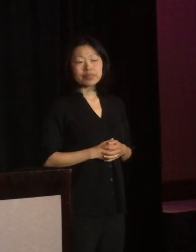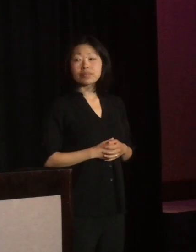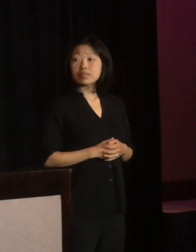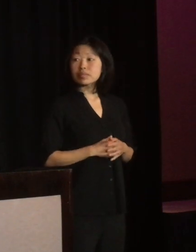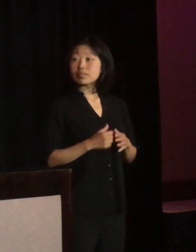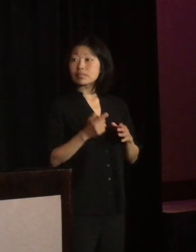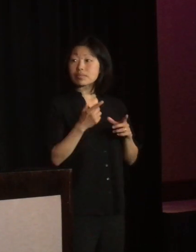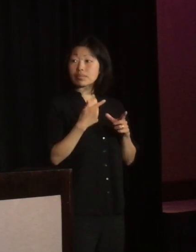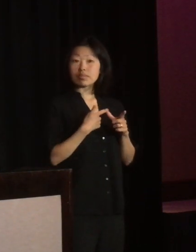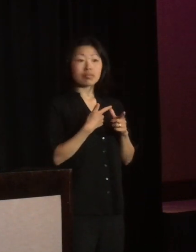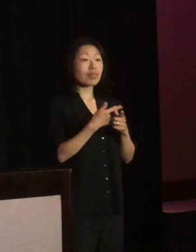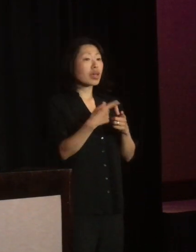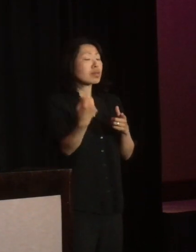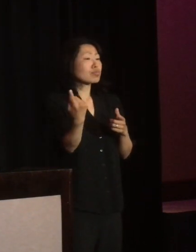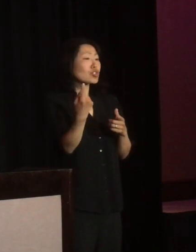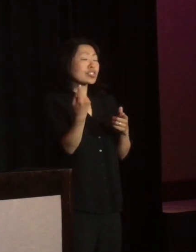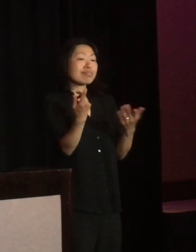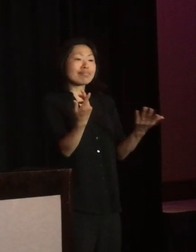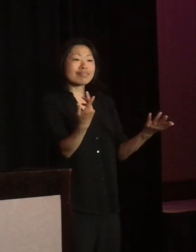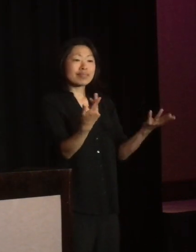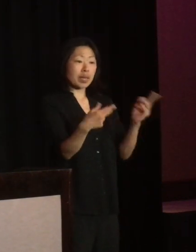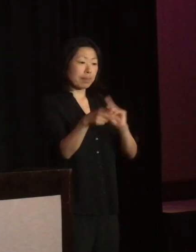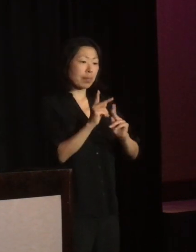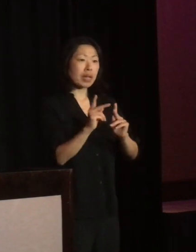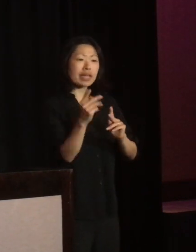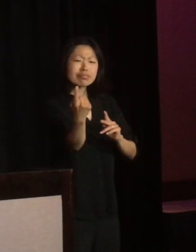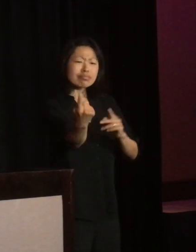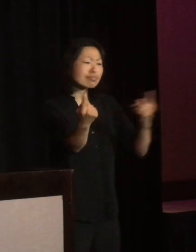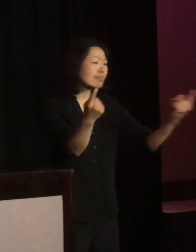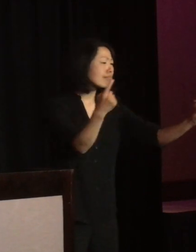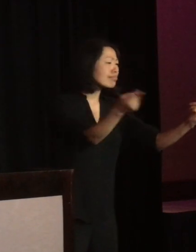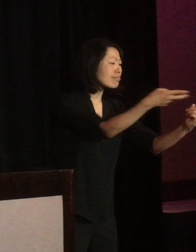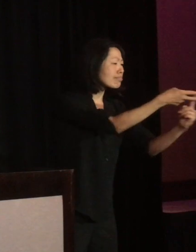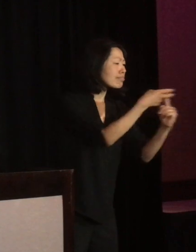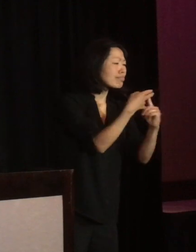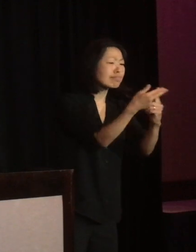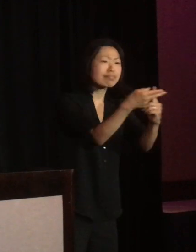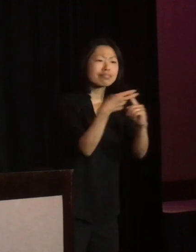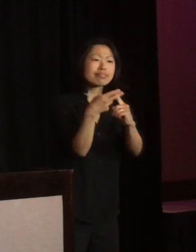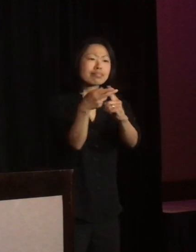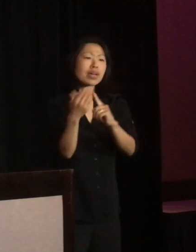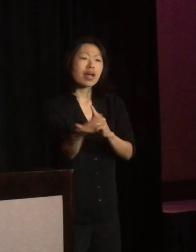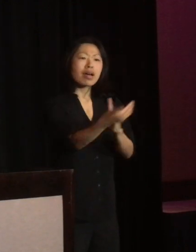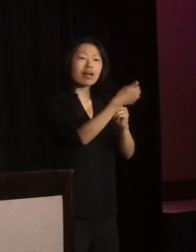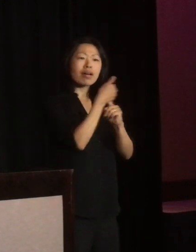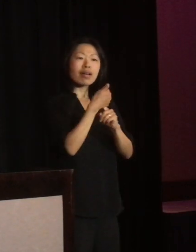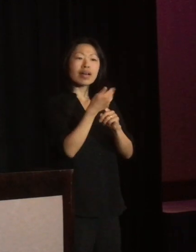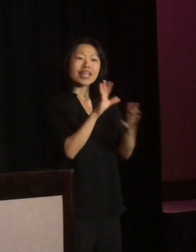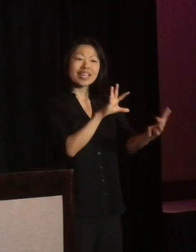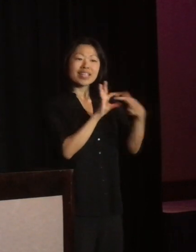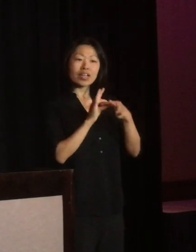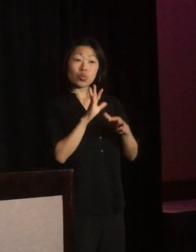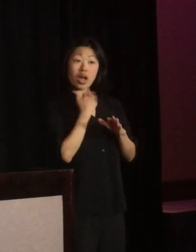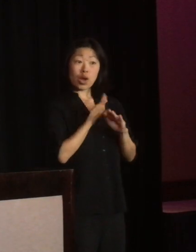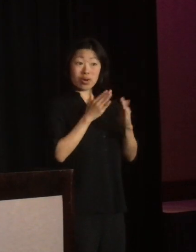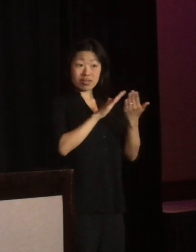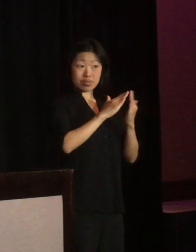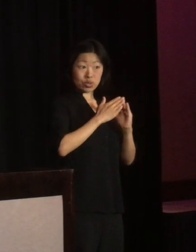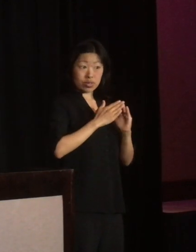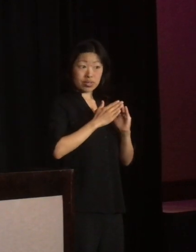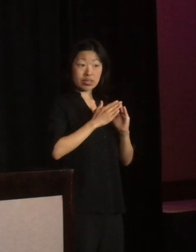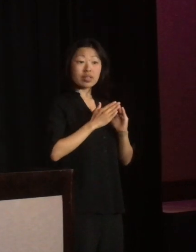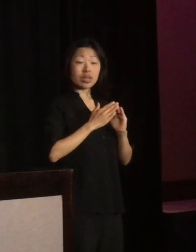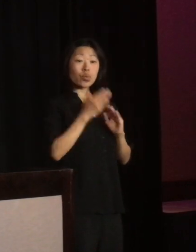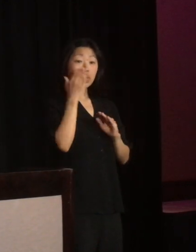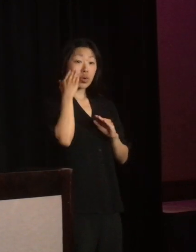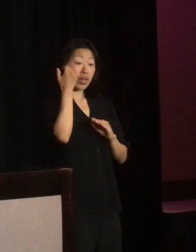then just connecting people at least to our community, right? We might not be able to help the person right away, but we just know that at least if we have other